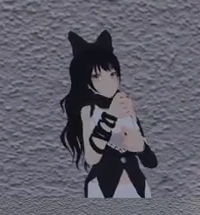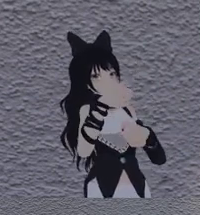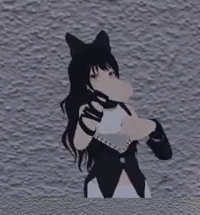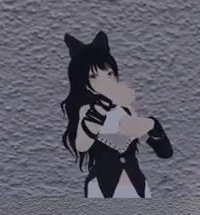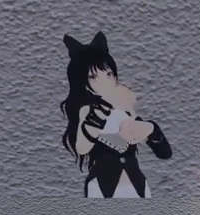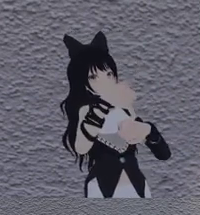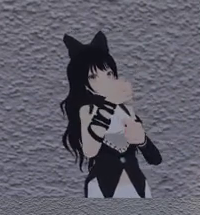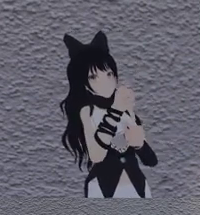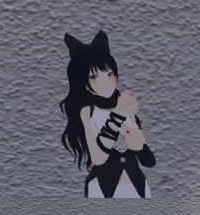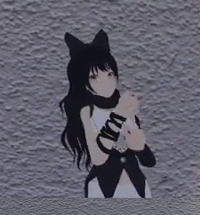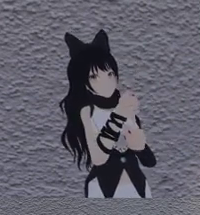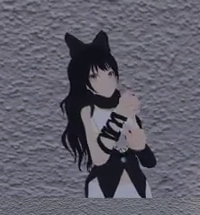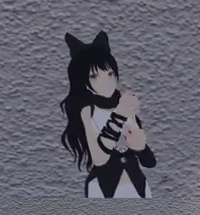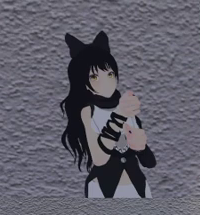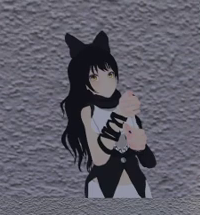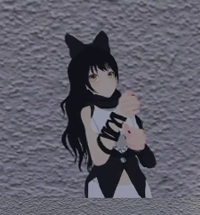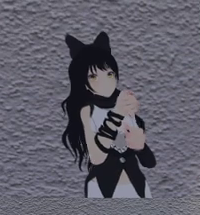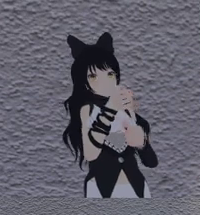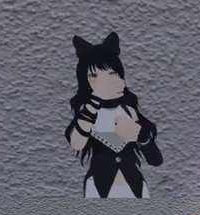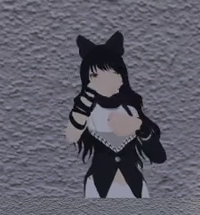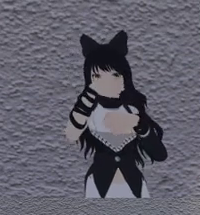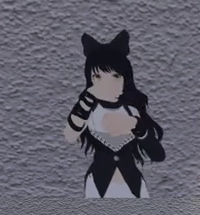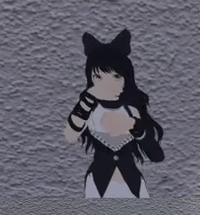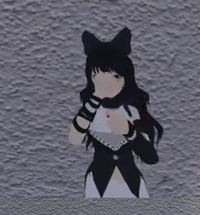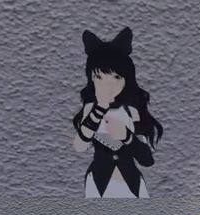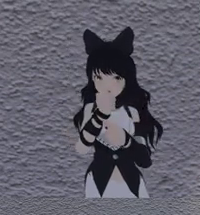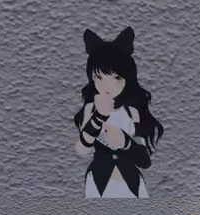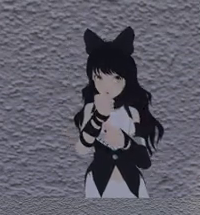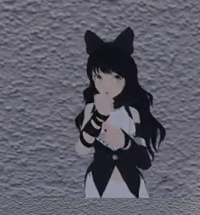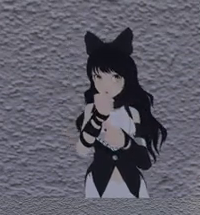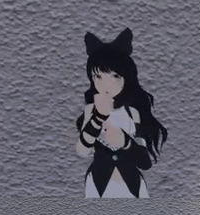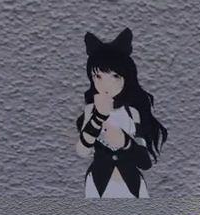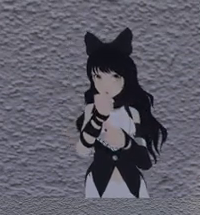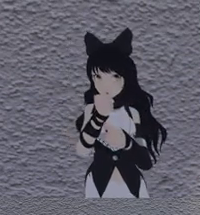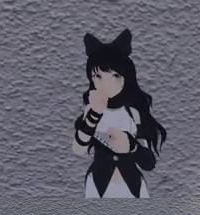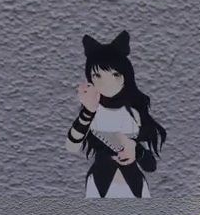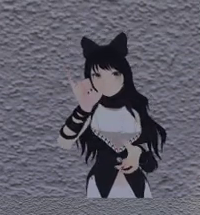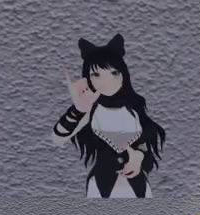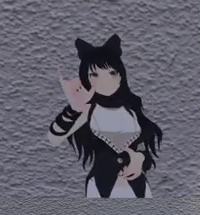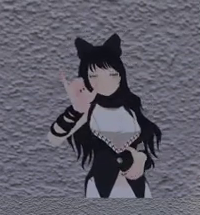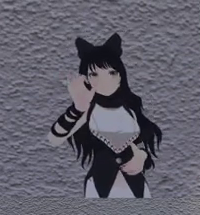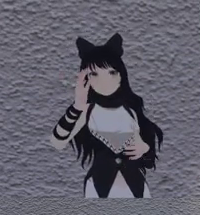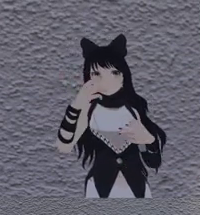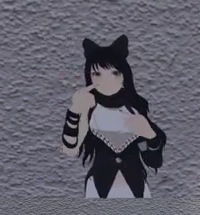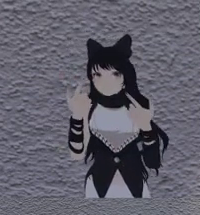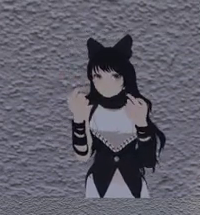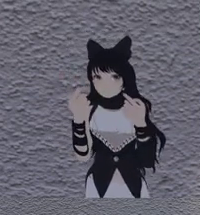make, make. Both hands, make.